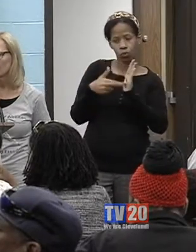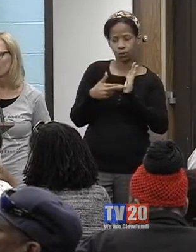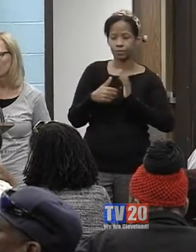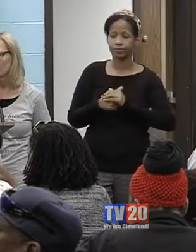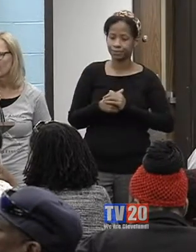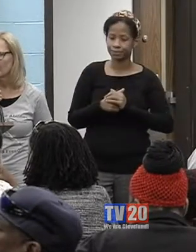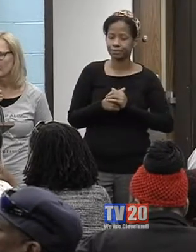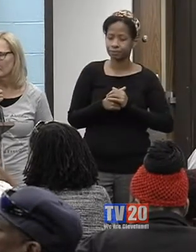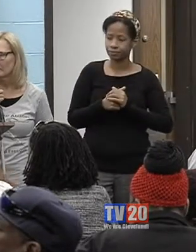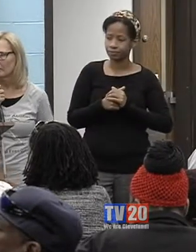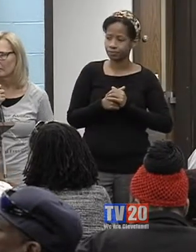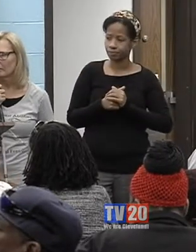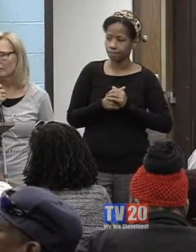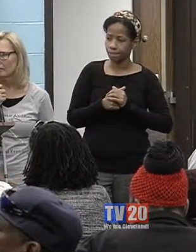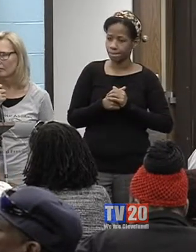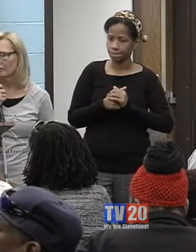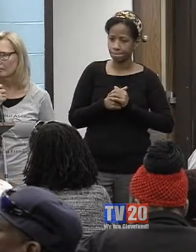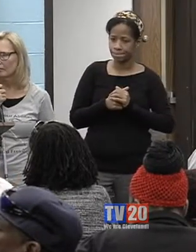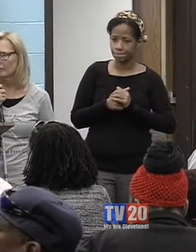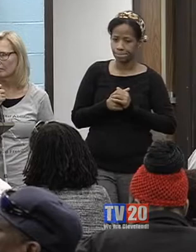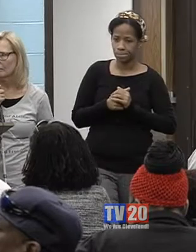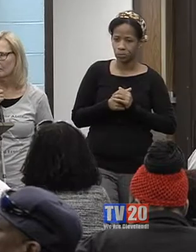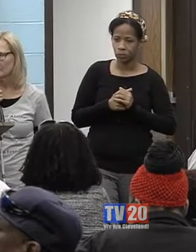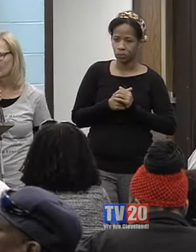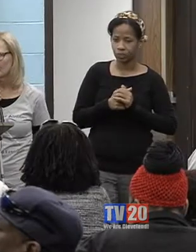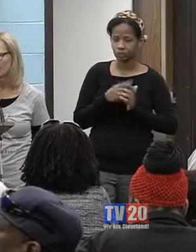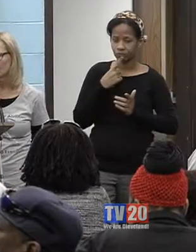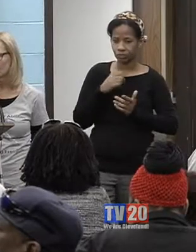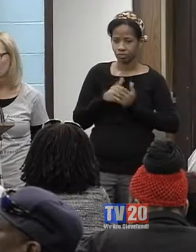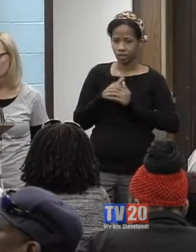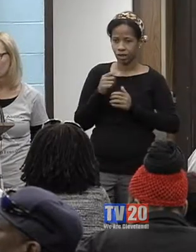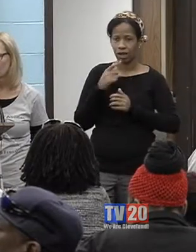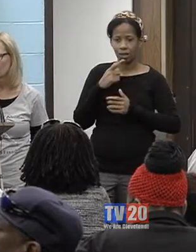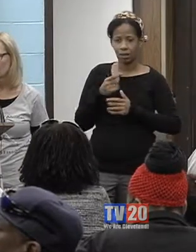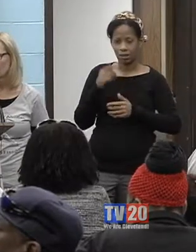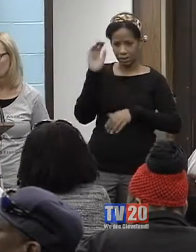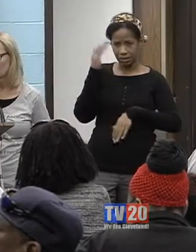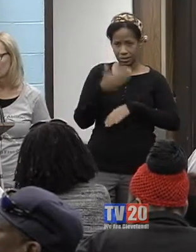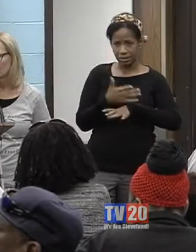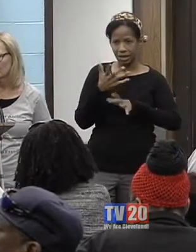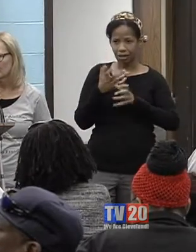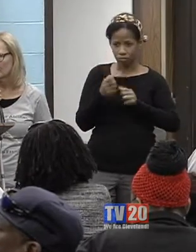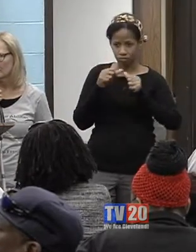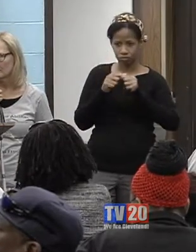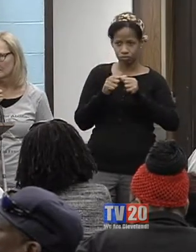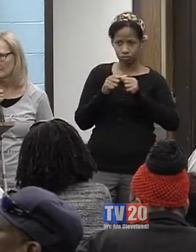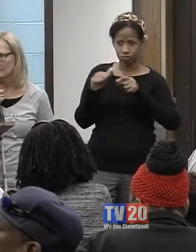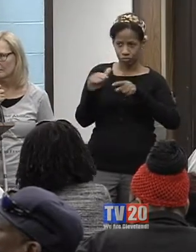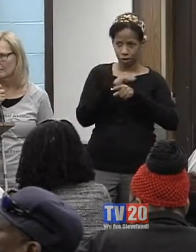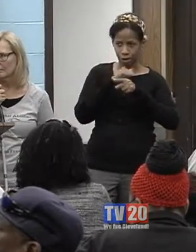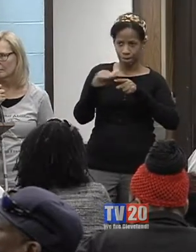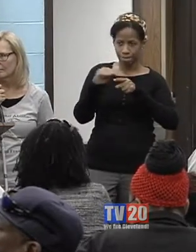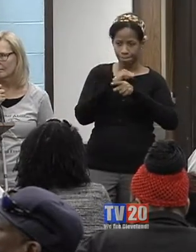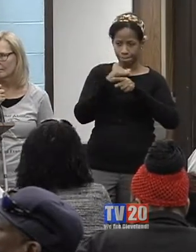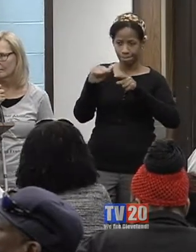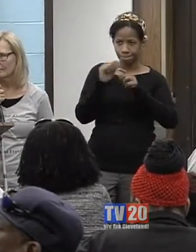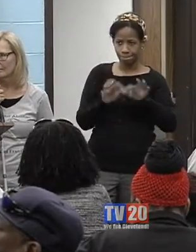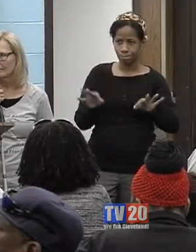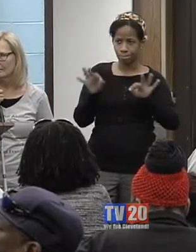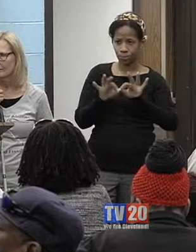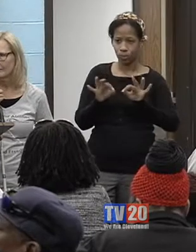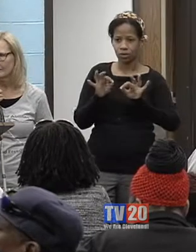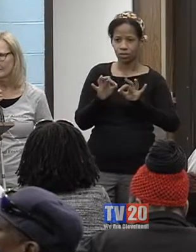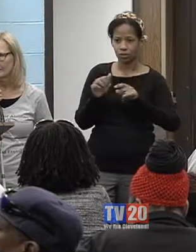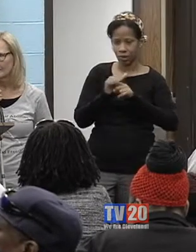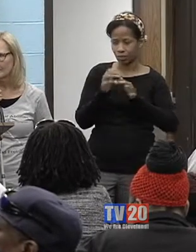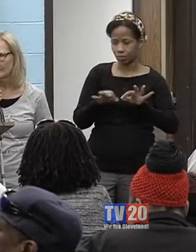say, and I told my son this when he was learning the drums, he says, why can't I just rip it up? And I said, you